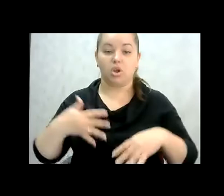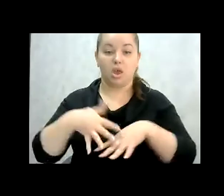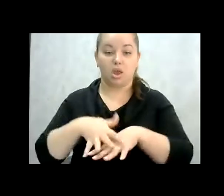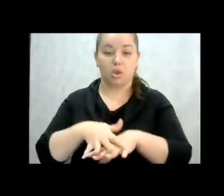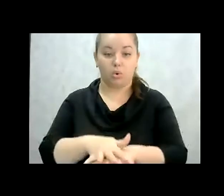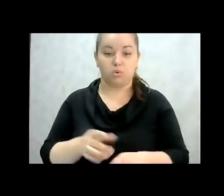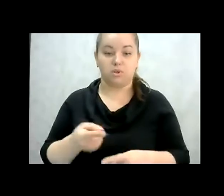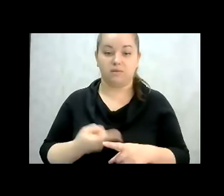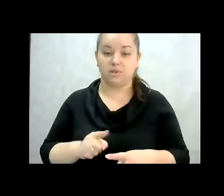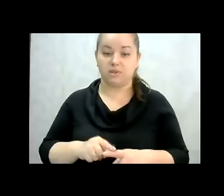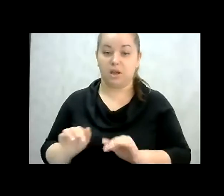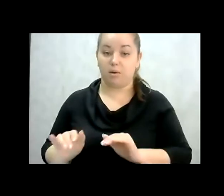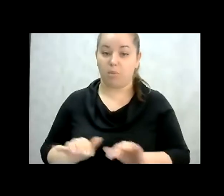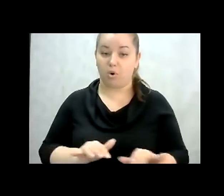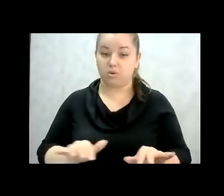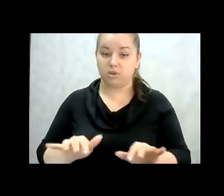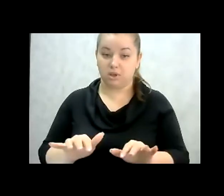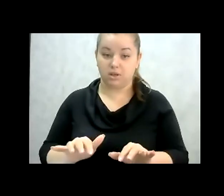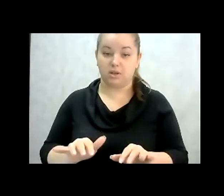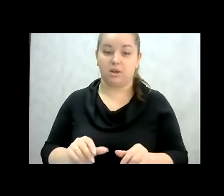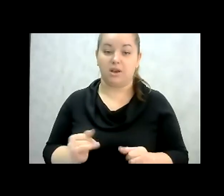gender quota for candidate lists.